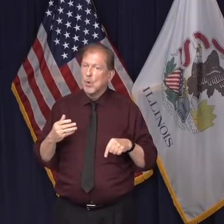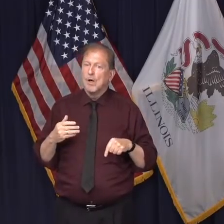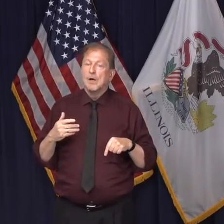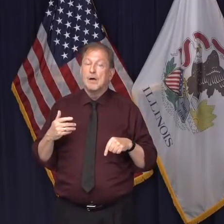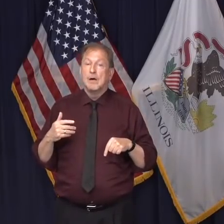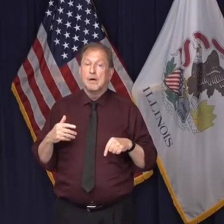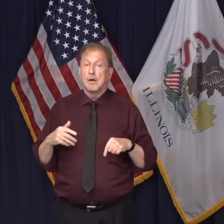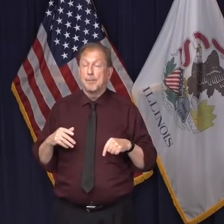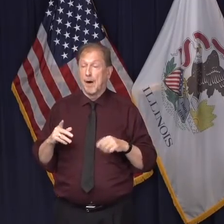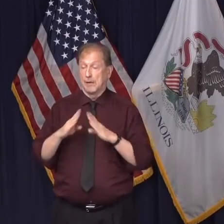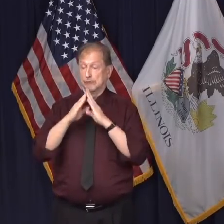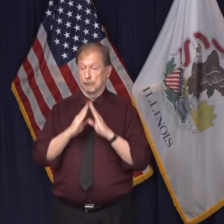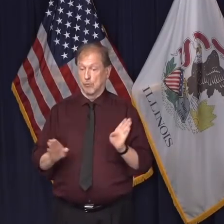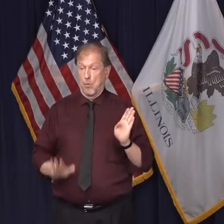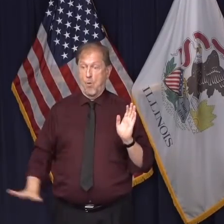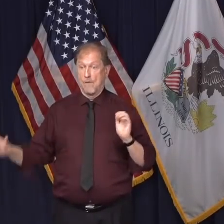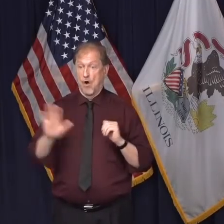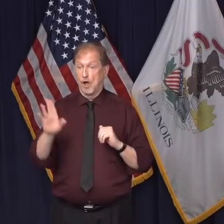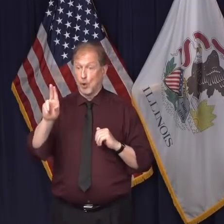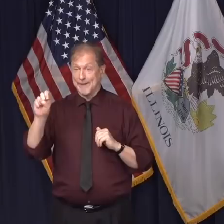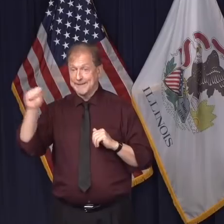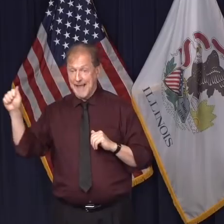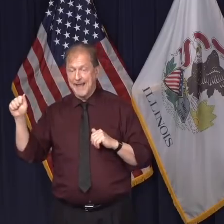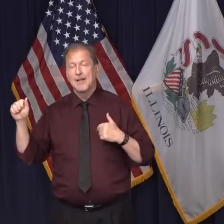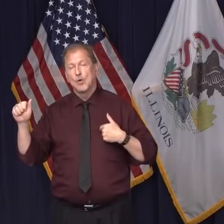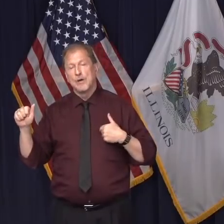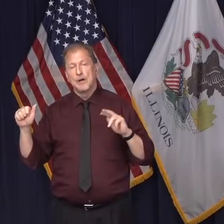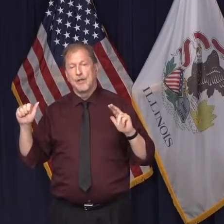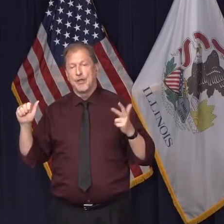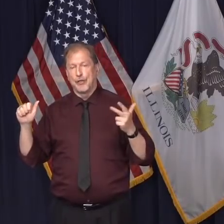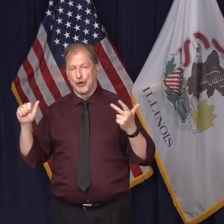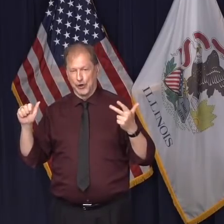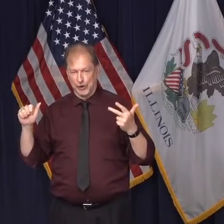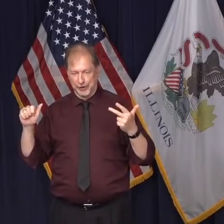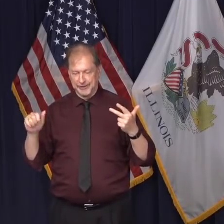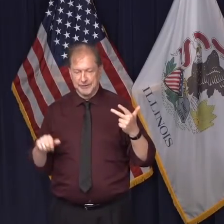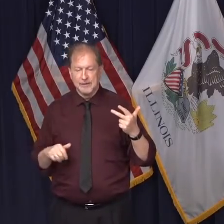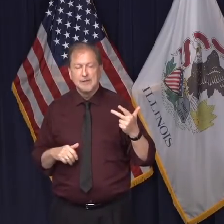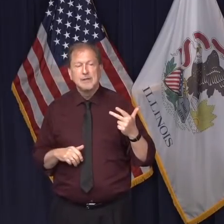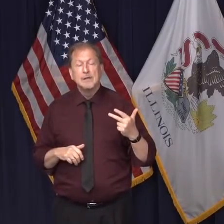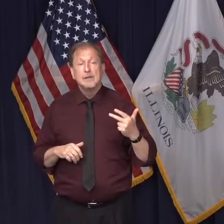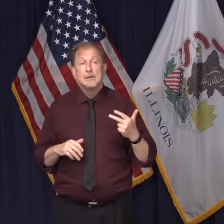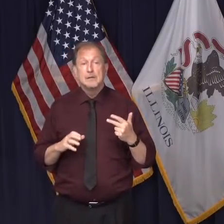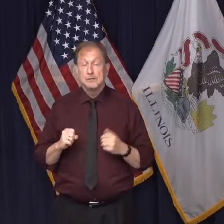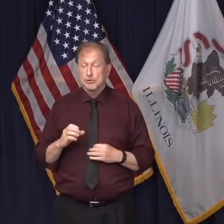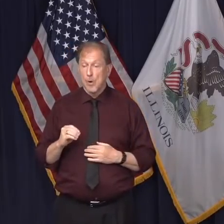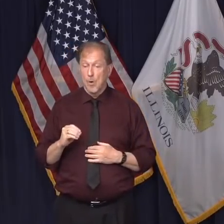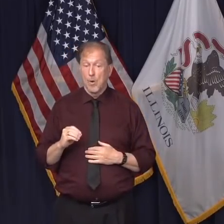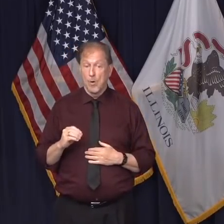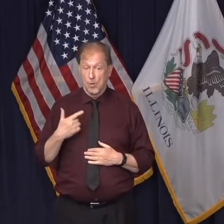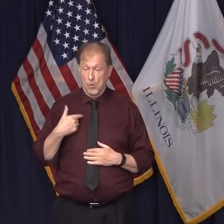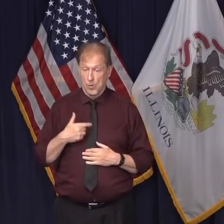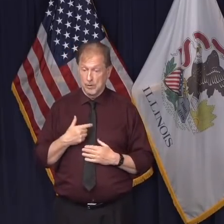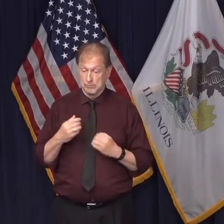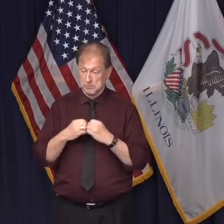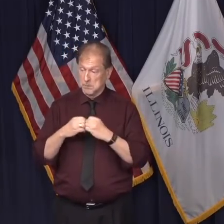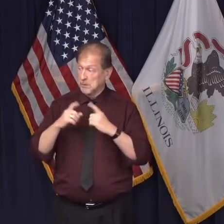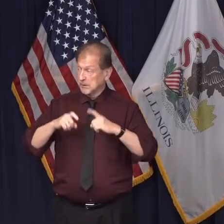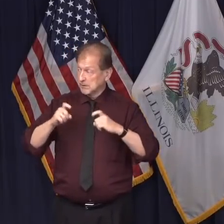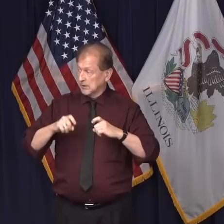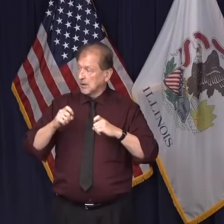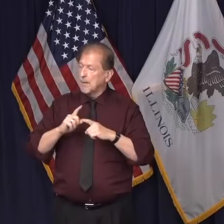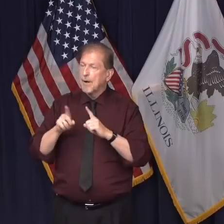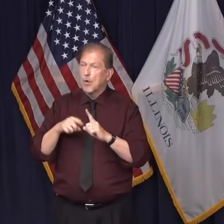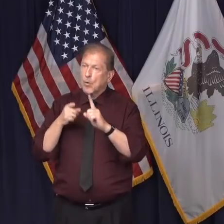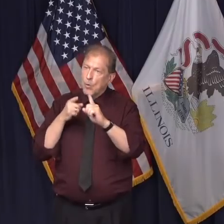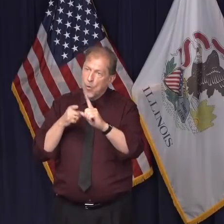highest in overall testing among the big states, and so we're going to, and again, the goal